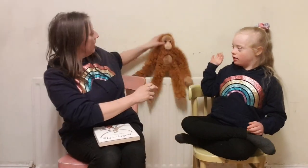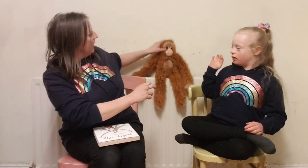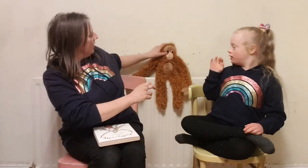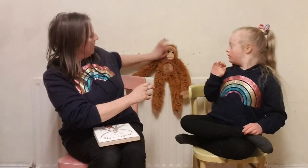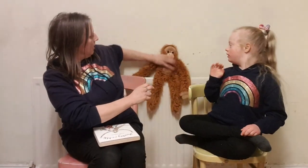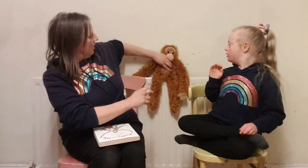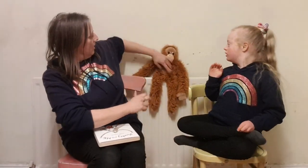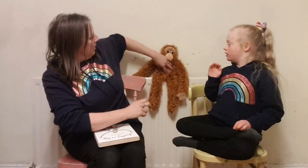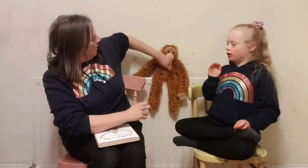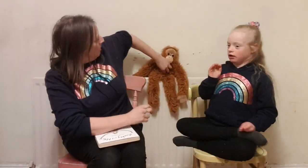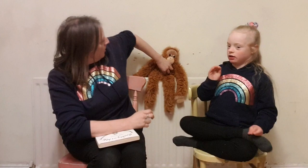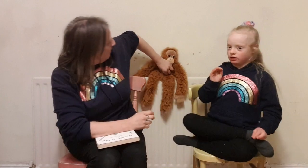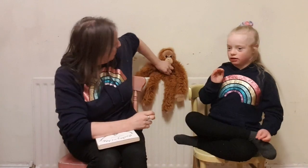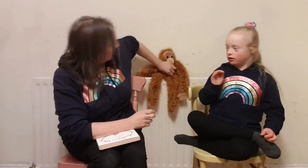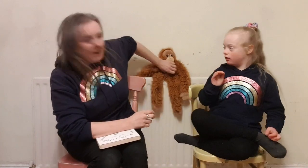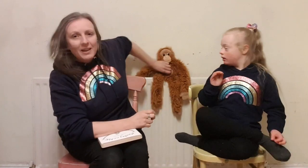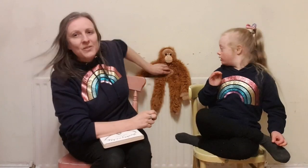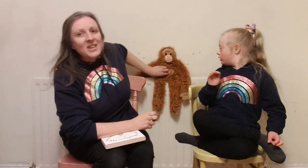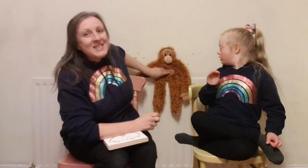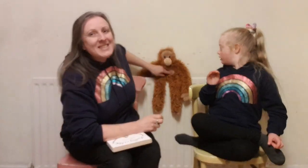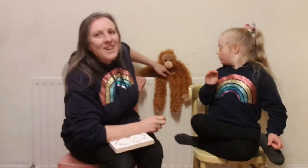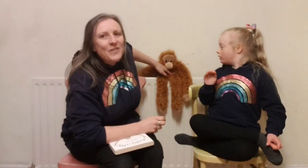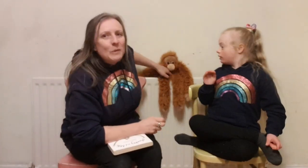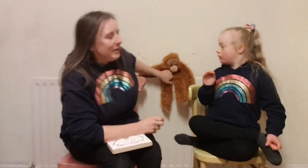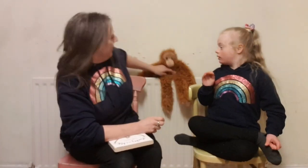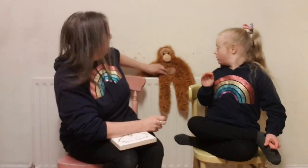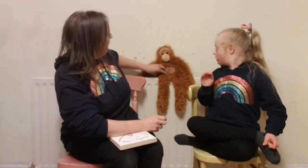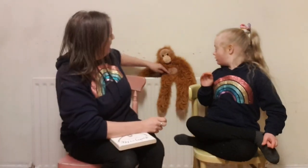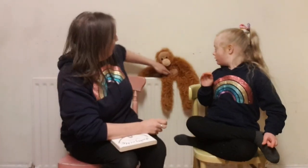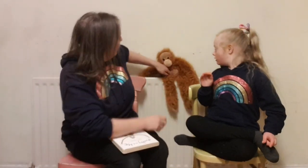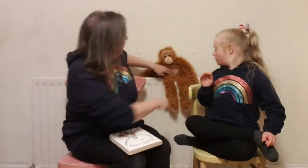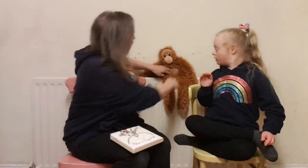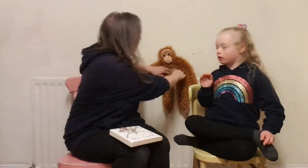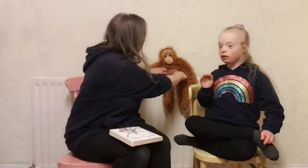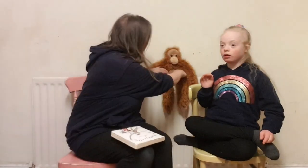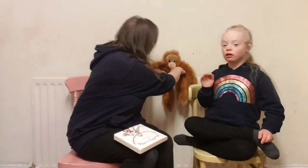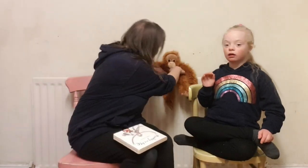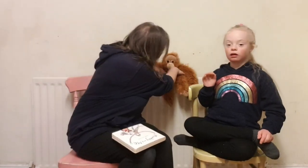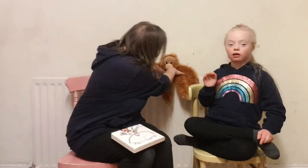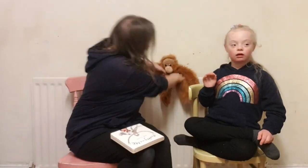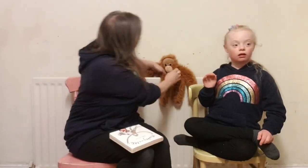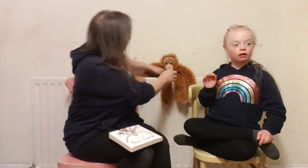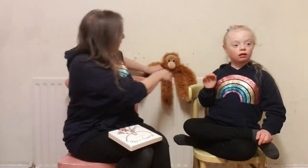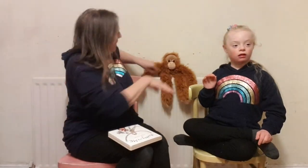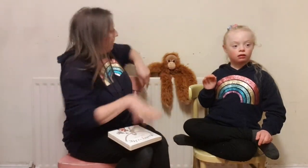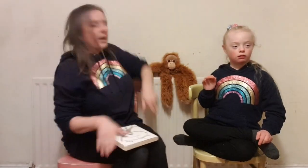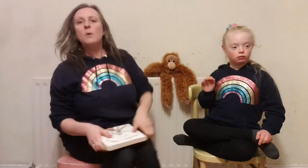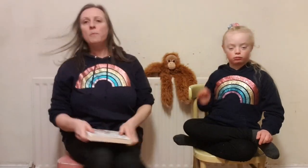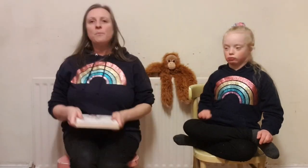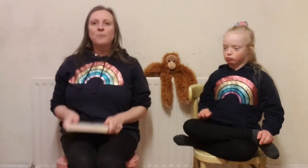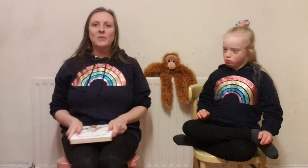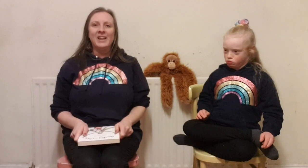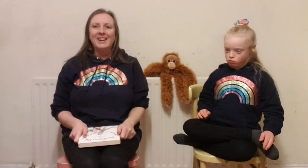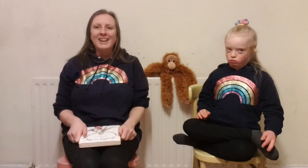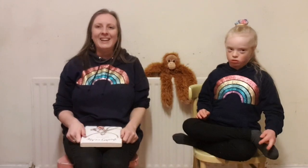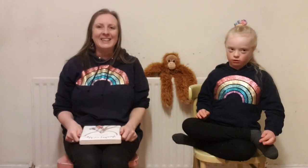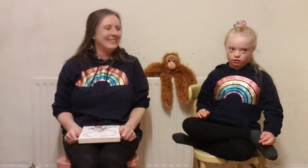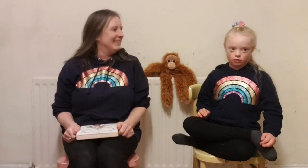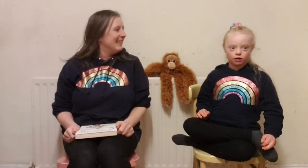you? Sorry, Monkey. Gonna have to stuff you behind the radiator a little bit. There we go.